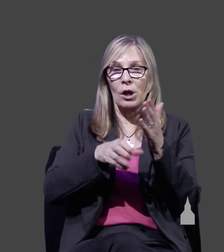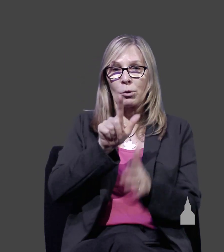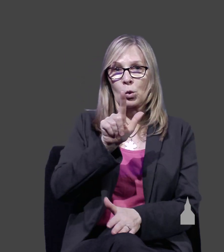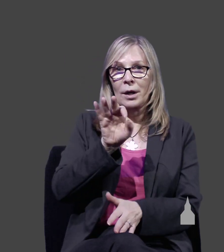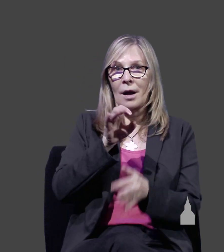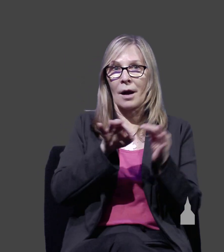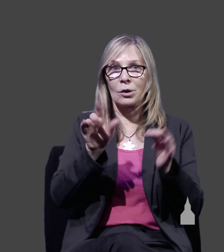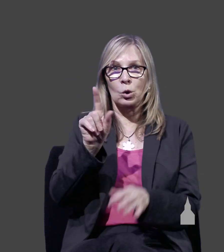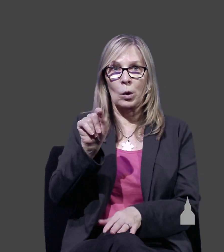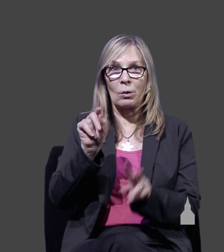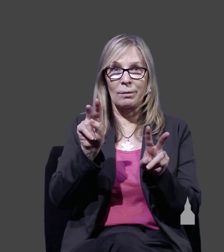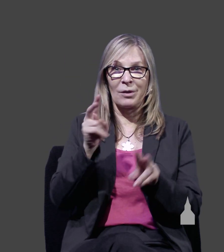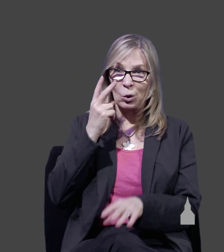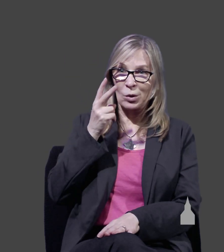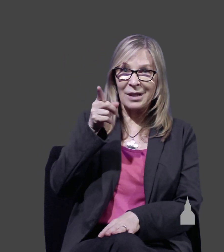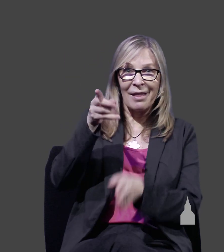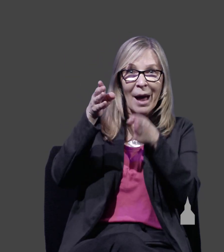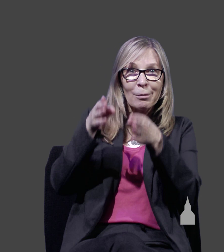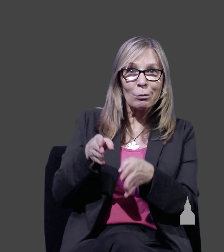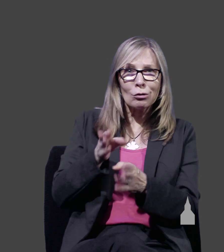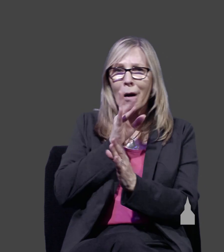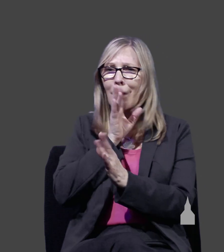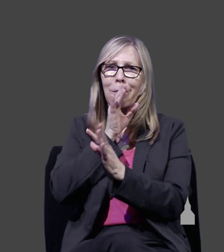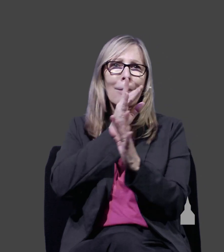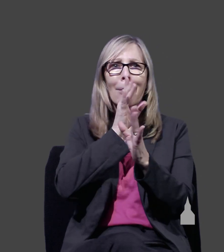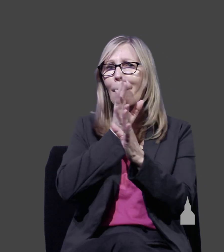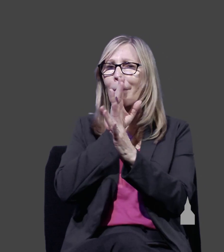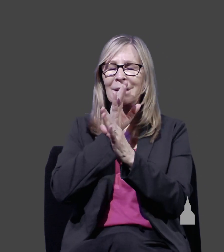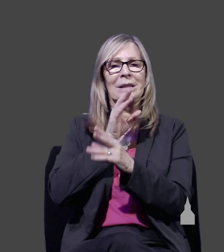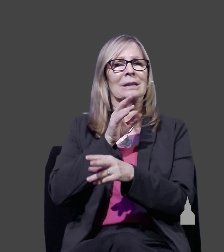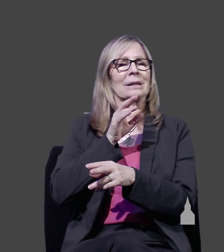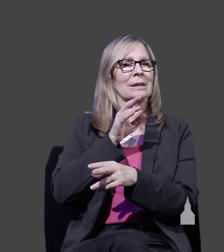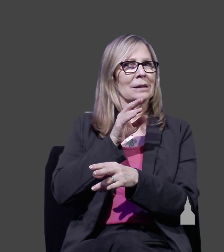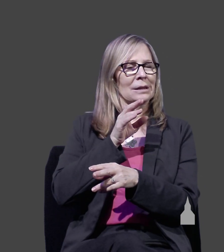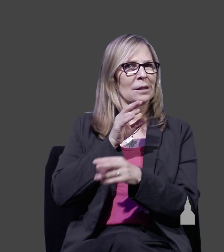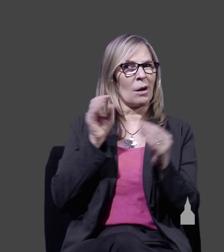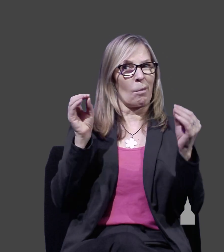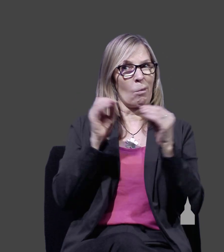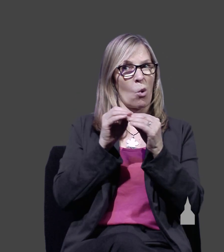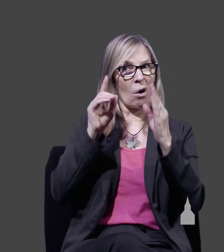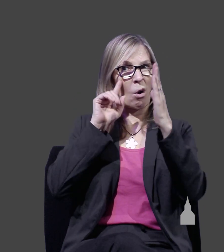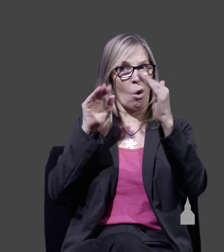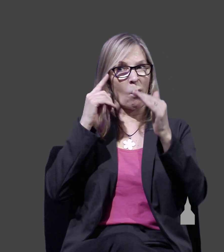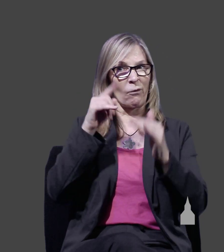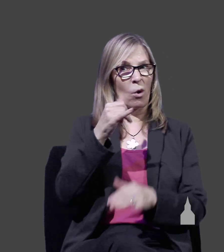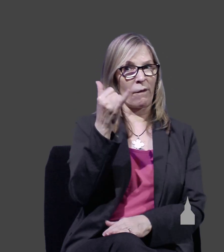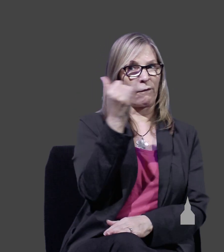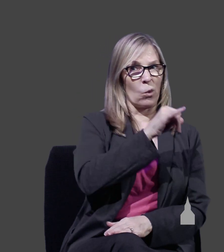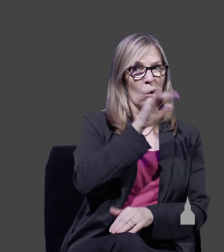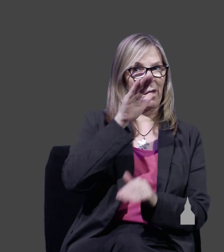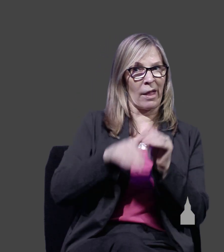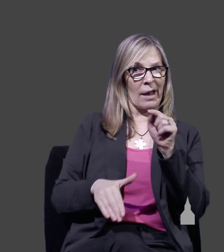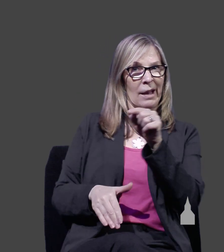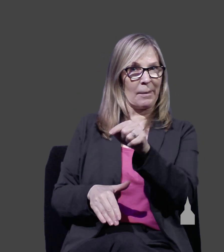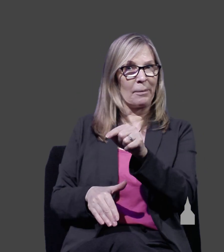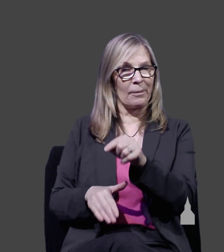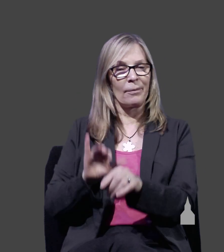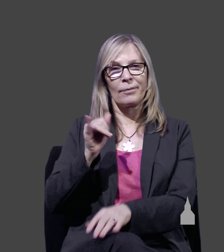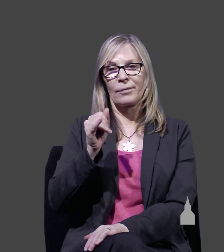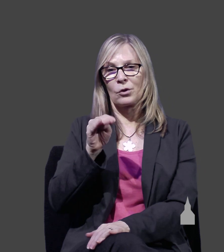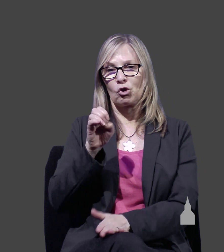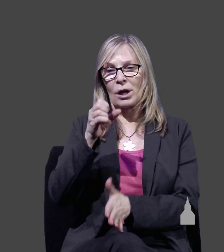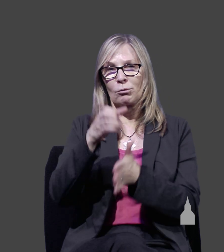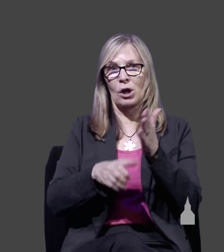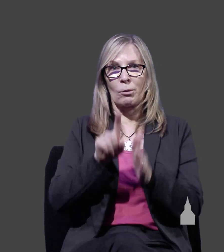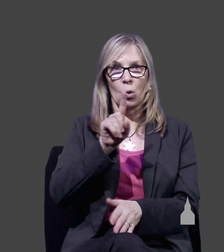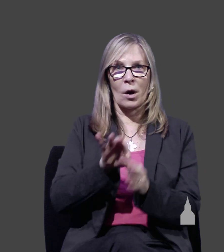29:20, do you see a man who is hasty in his words? There is more hope for a fool than for him. James 1:19,